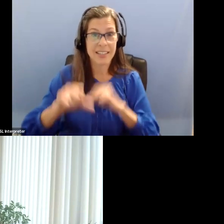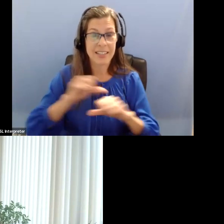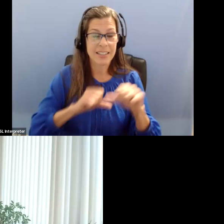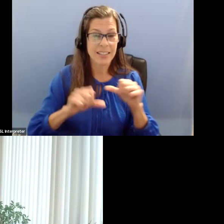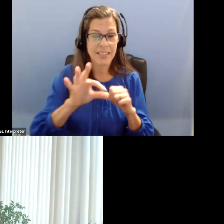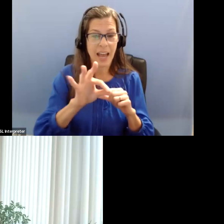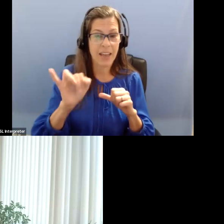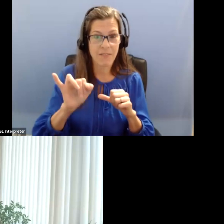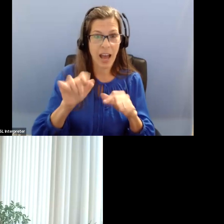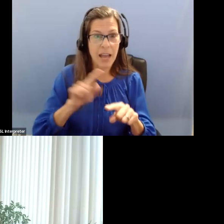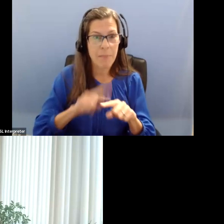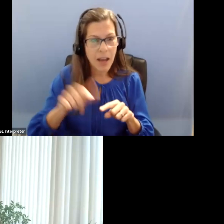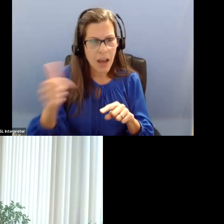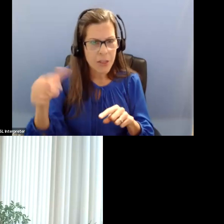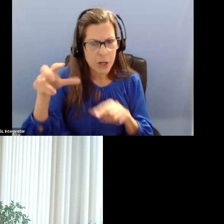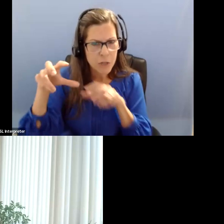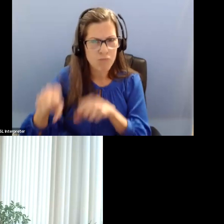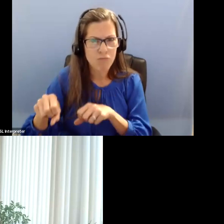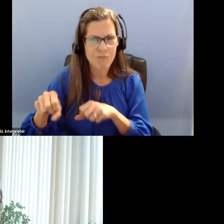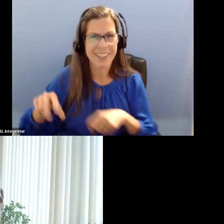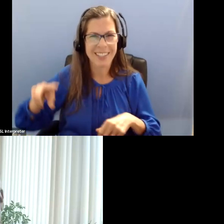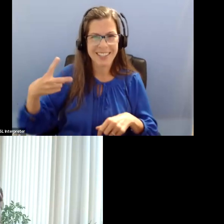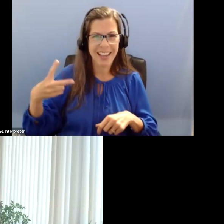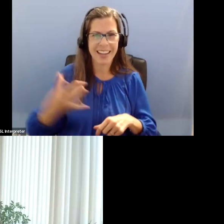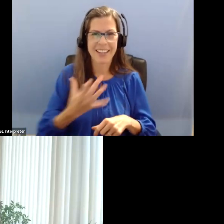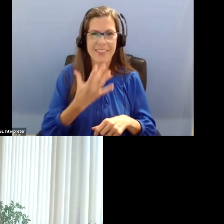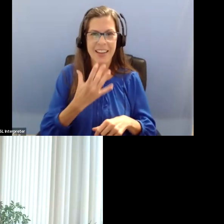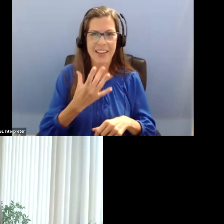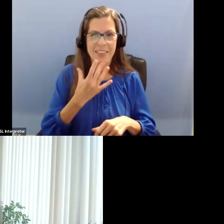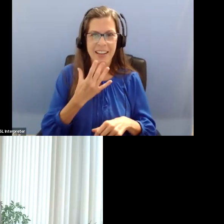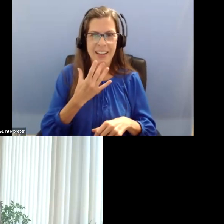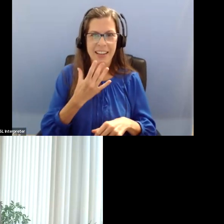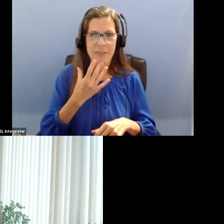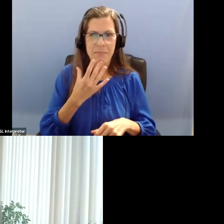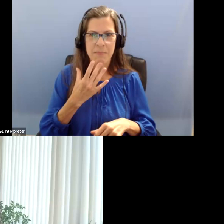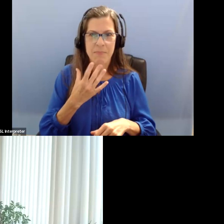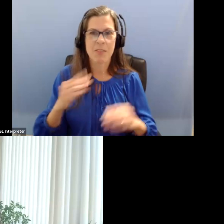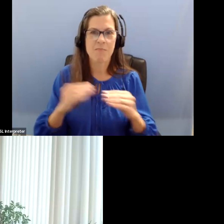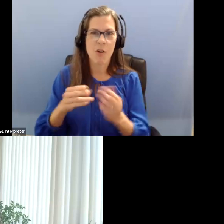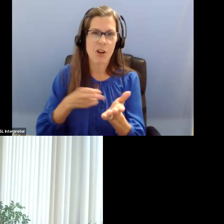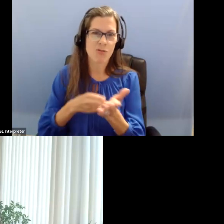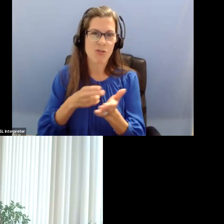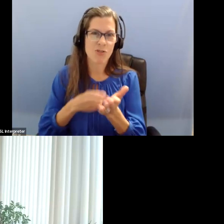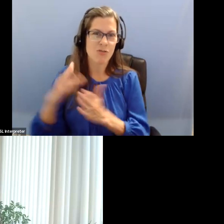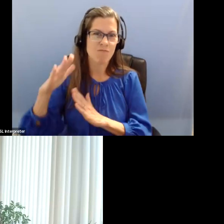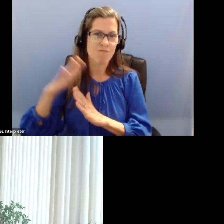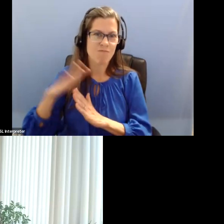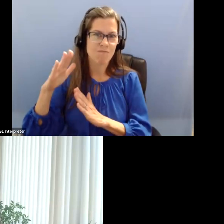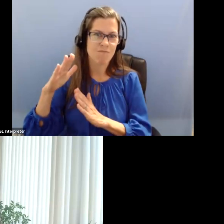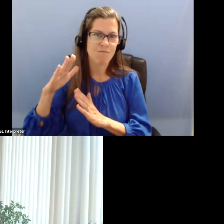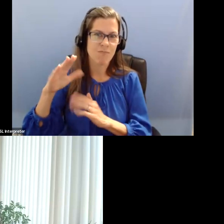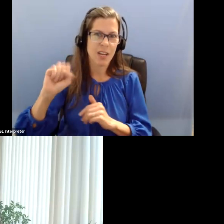since Bupasha took that one, I will go to my second favorite, which is probably more the truth anyway, and that's